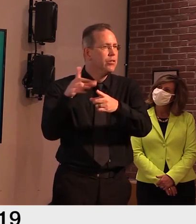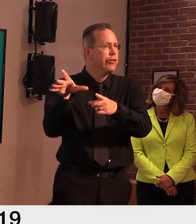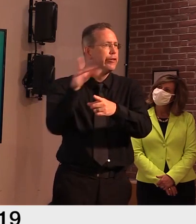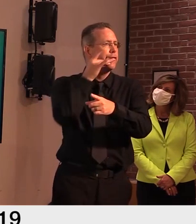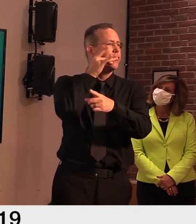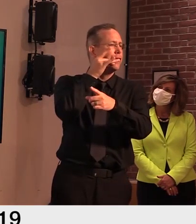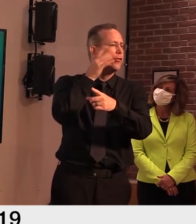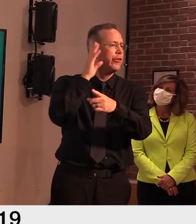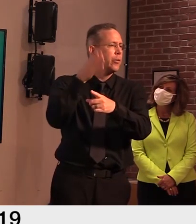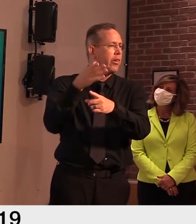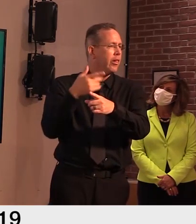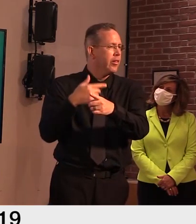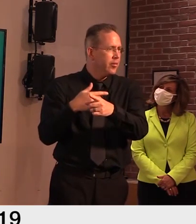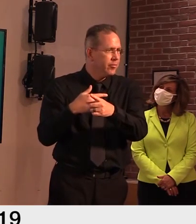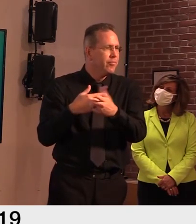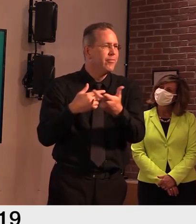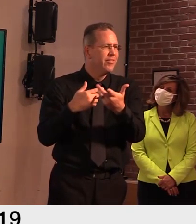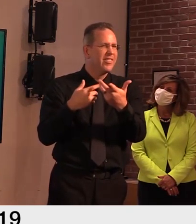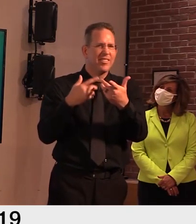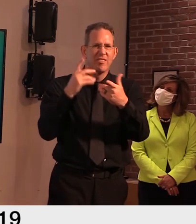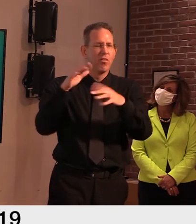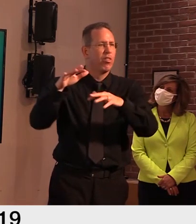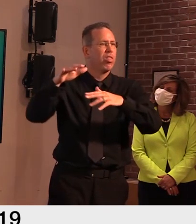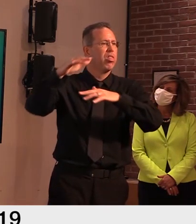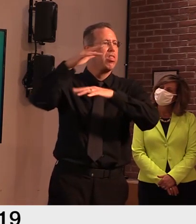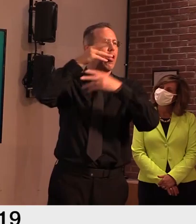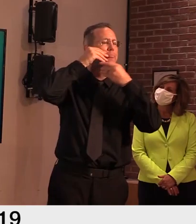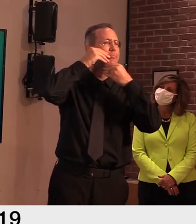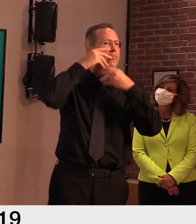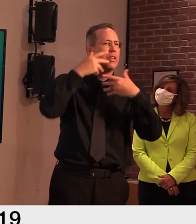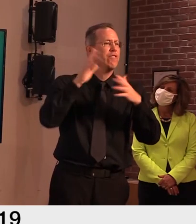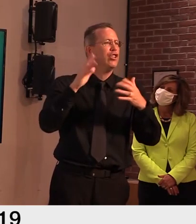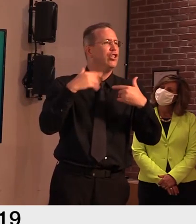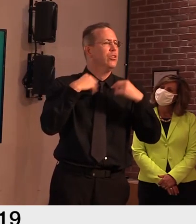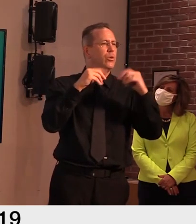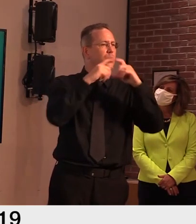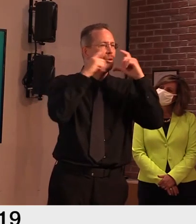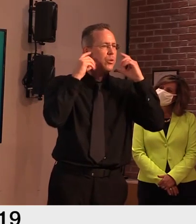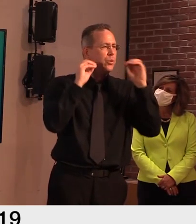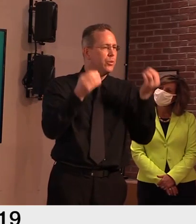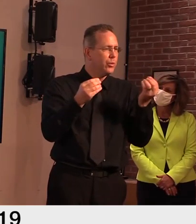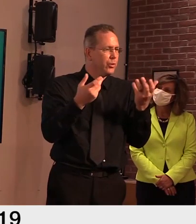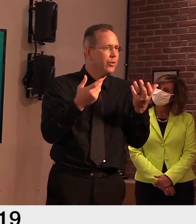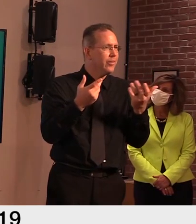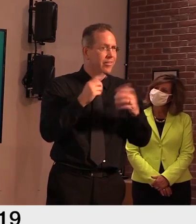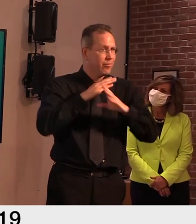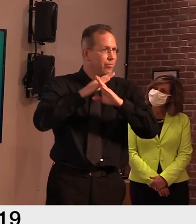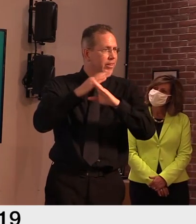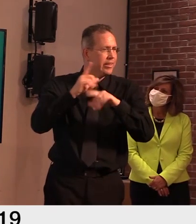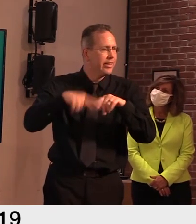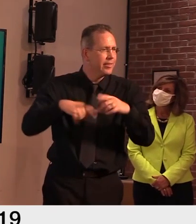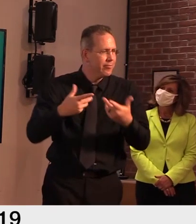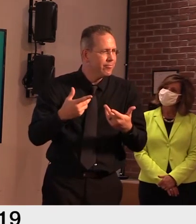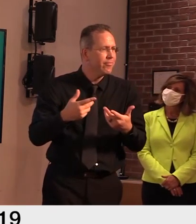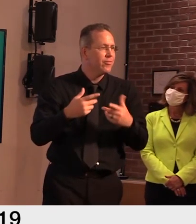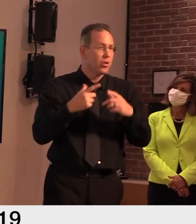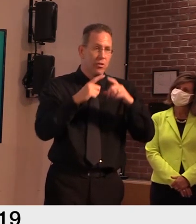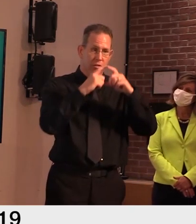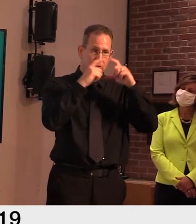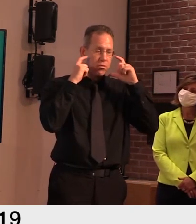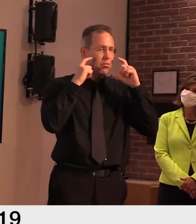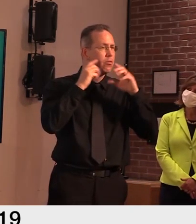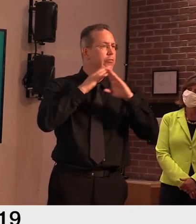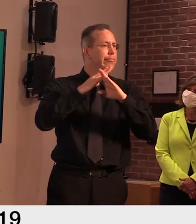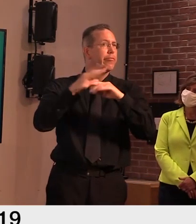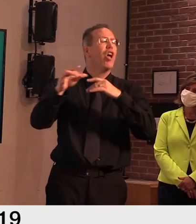if we are the one wearing a mask and the other person is not, and they release an aerosol, we may